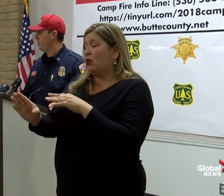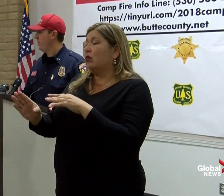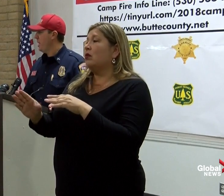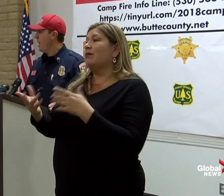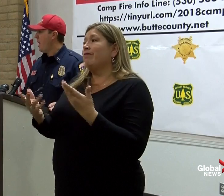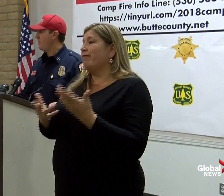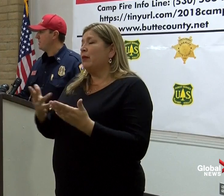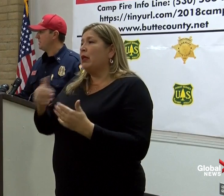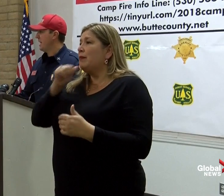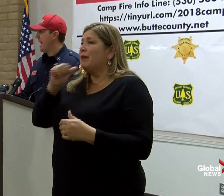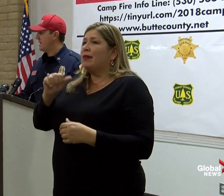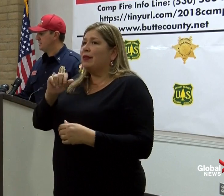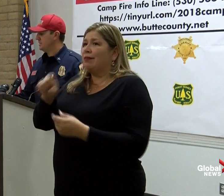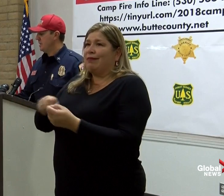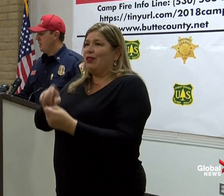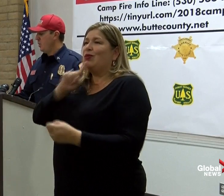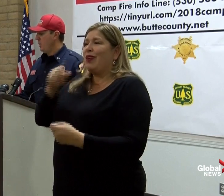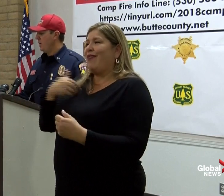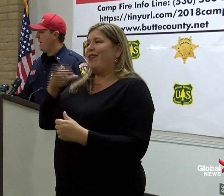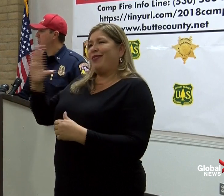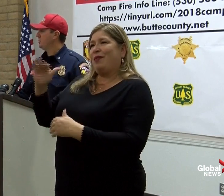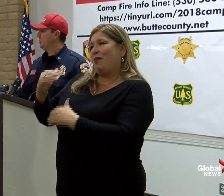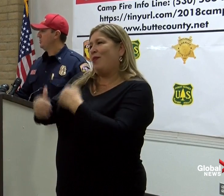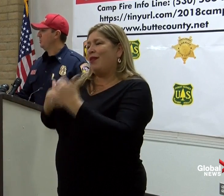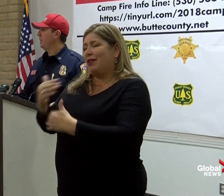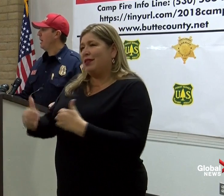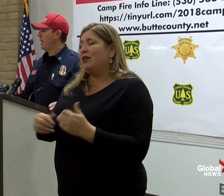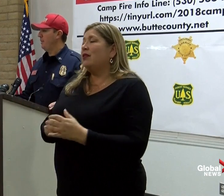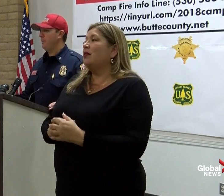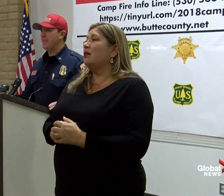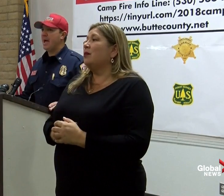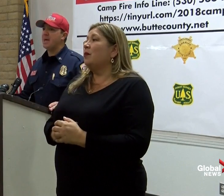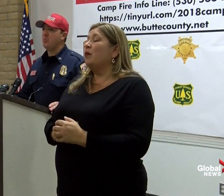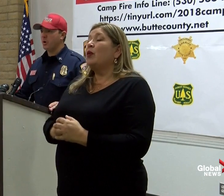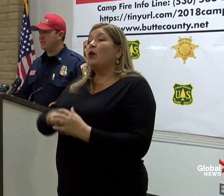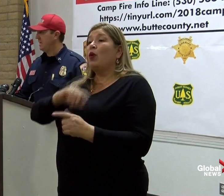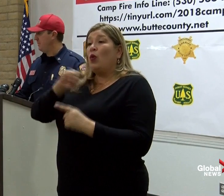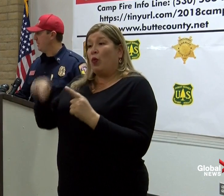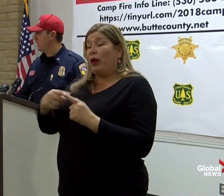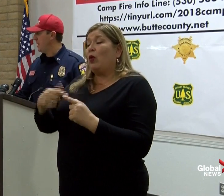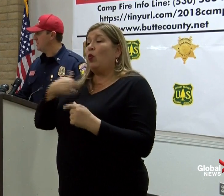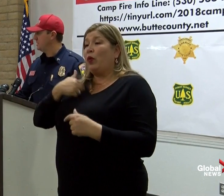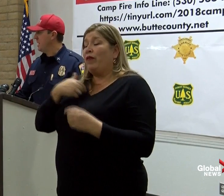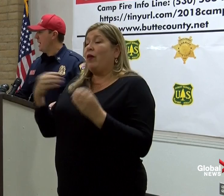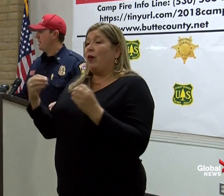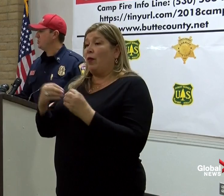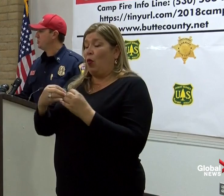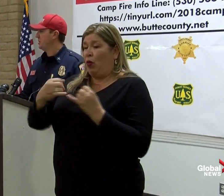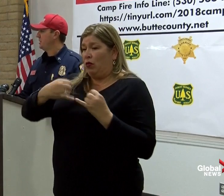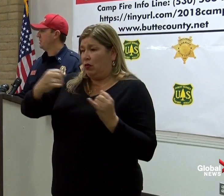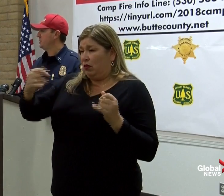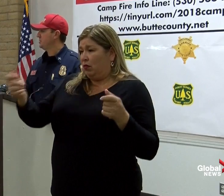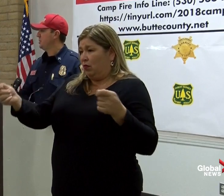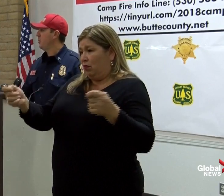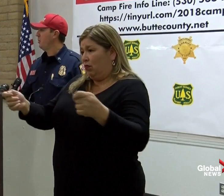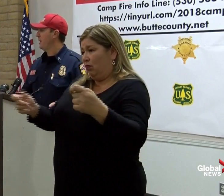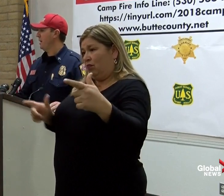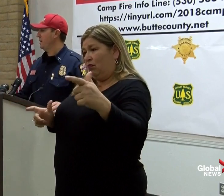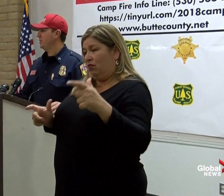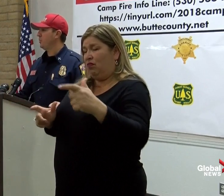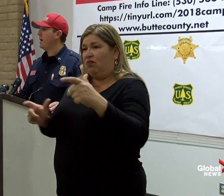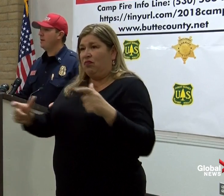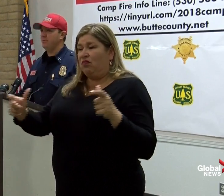to go through. Obviously, as we are able to add more containment lines and ensure that there's